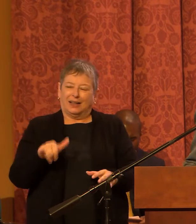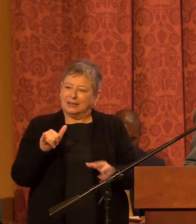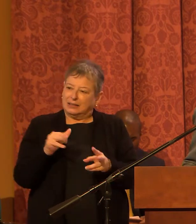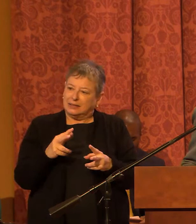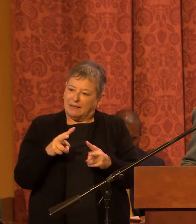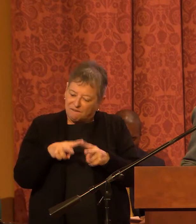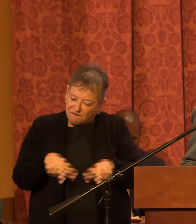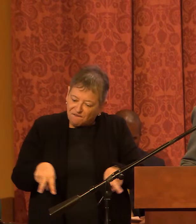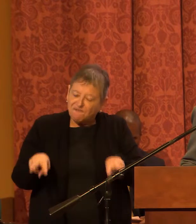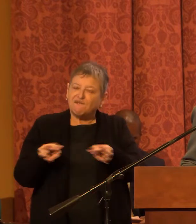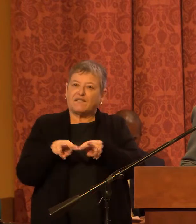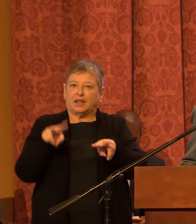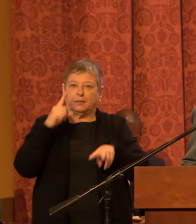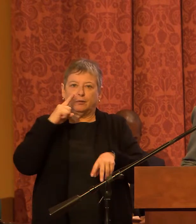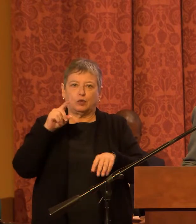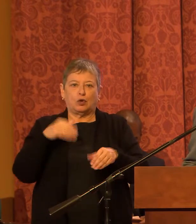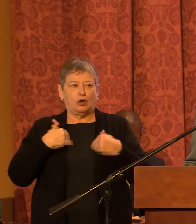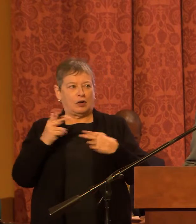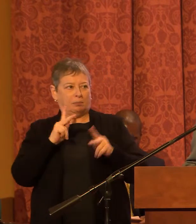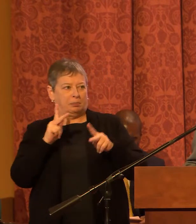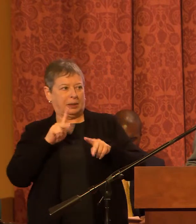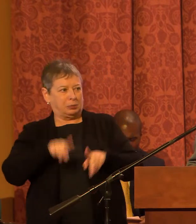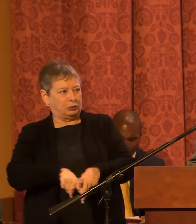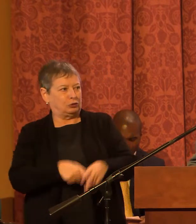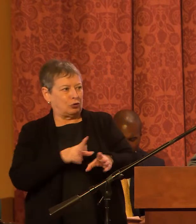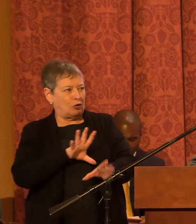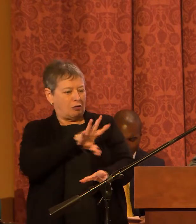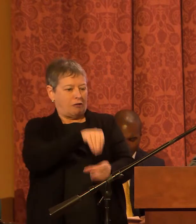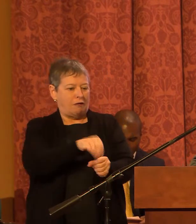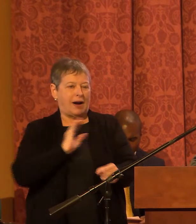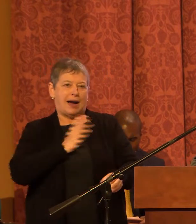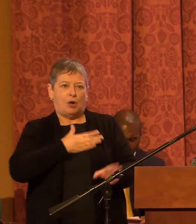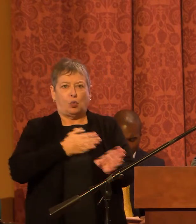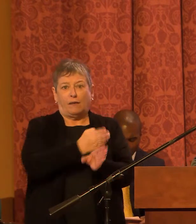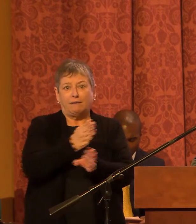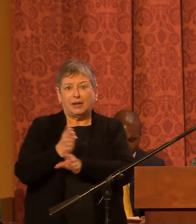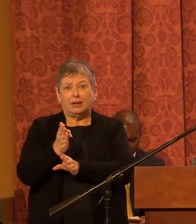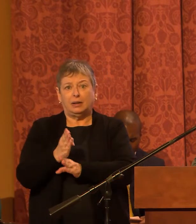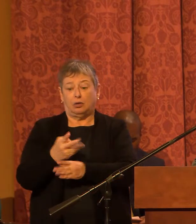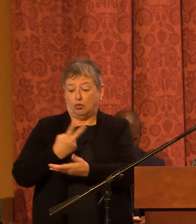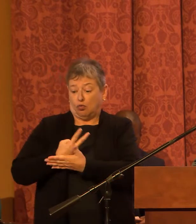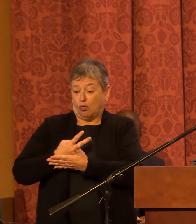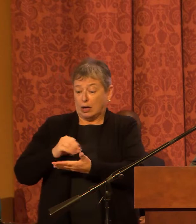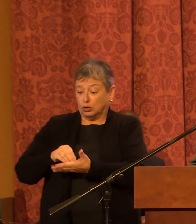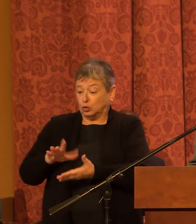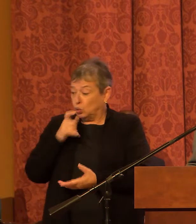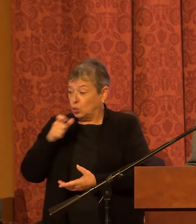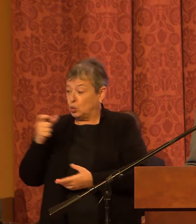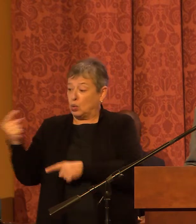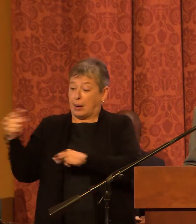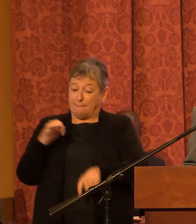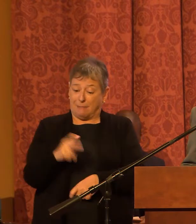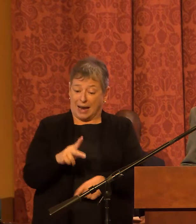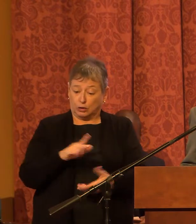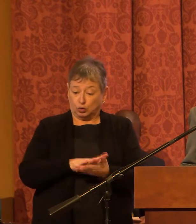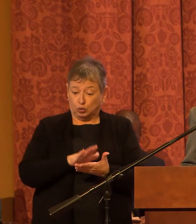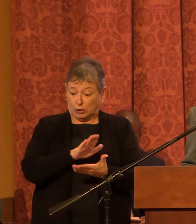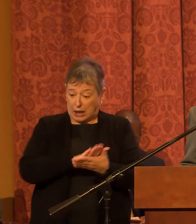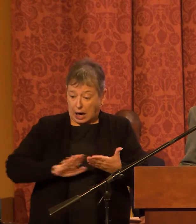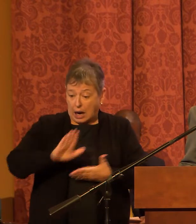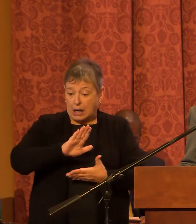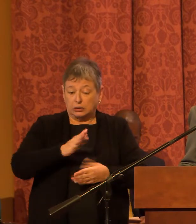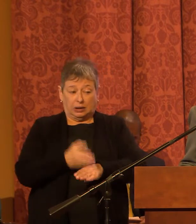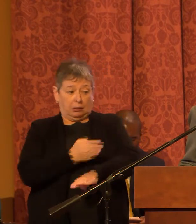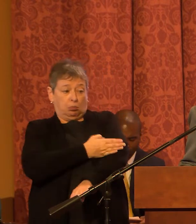have these young people entering our field. And the graduate students who are in the classrooms, who come back to college to improve